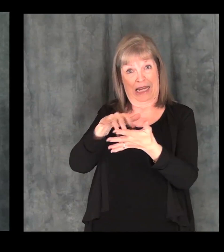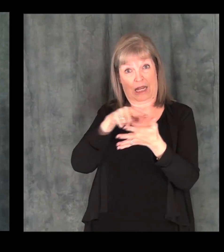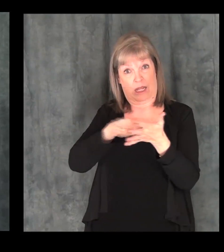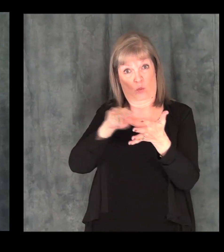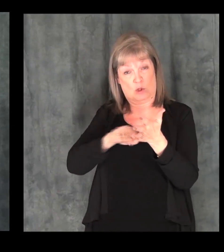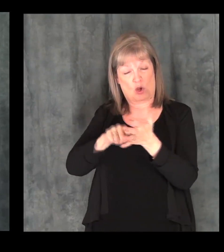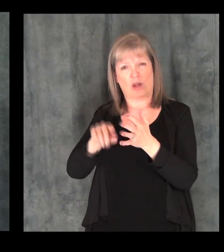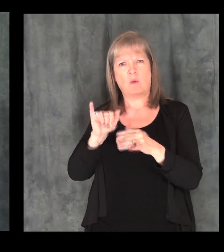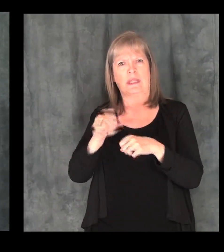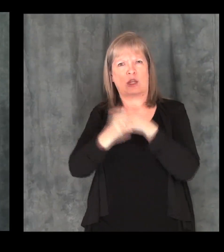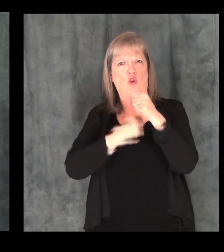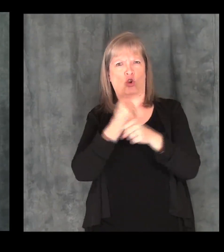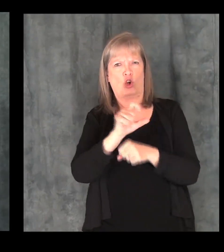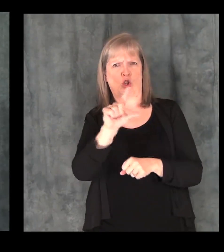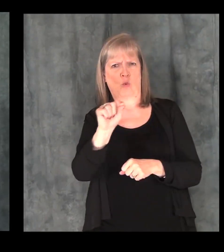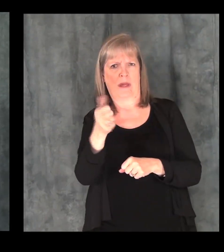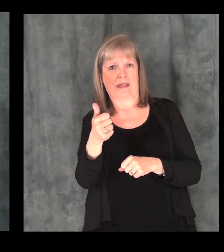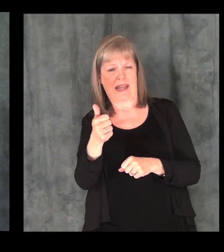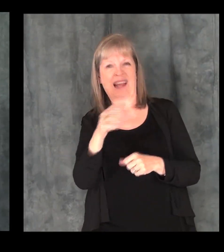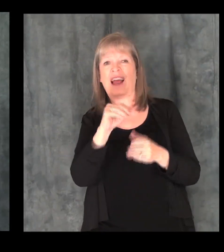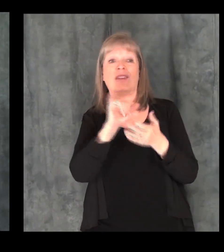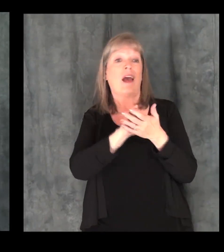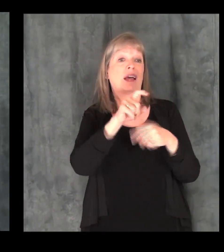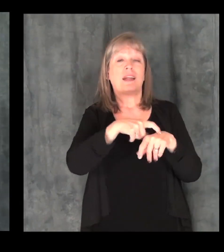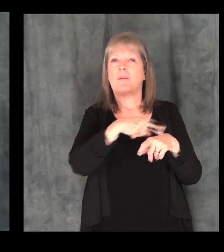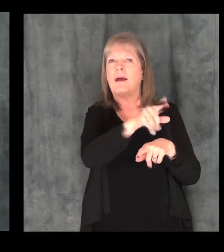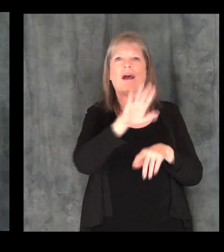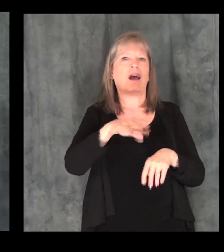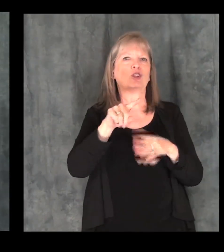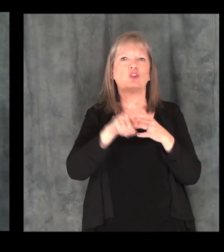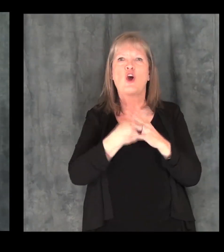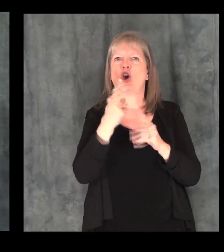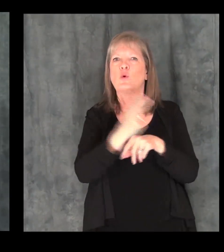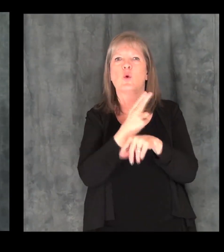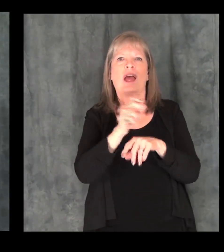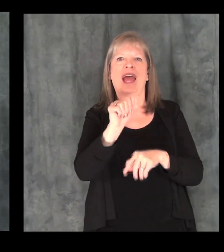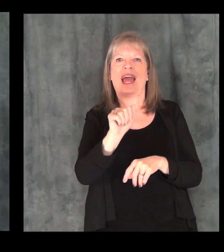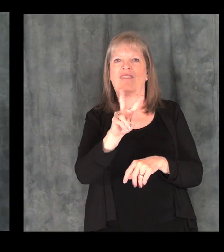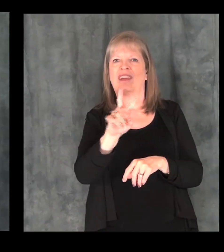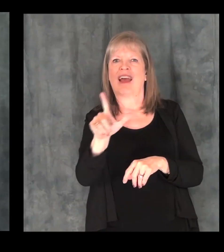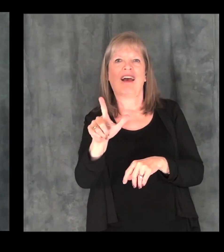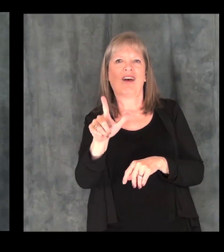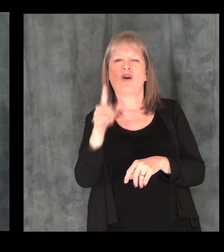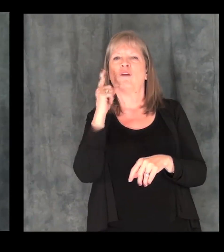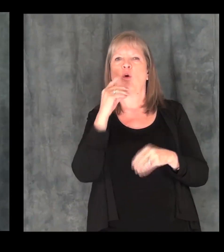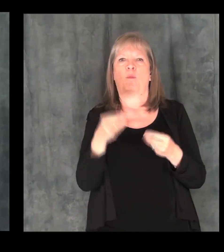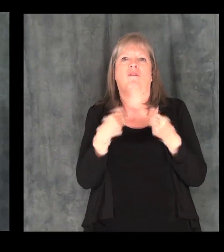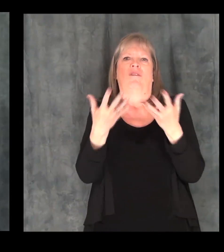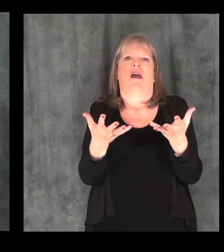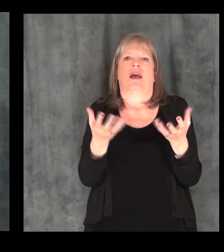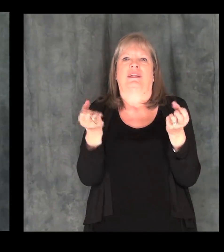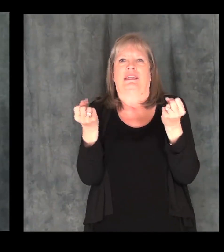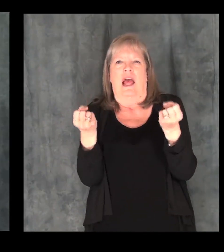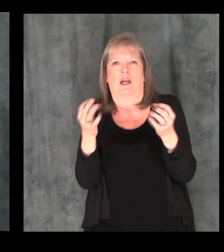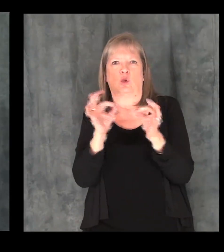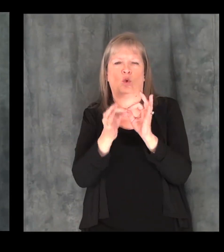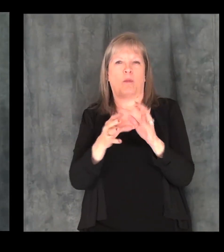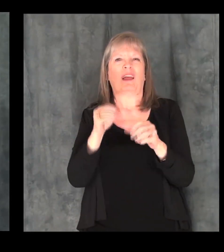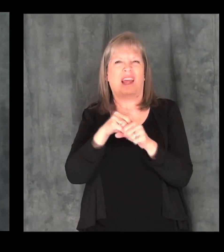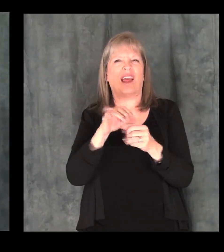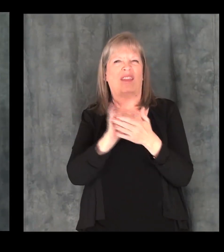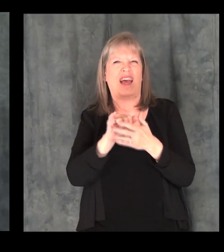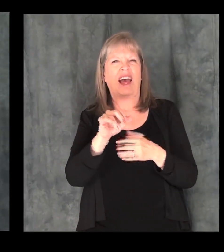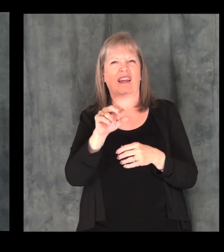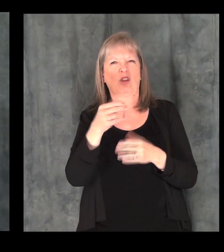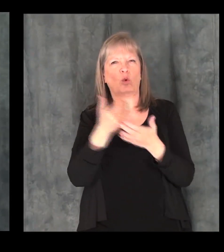so at the time the AVL system wasn't being used yet to provide sign language interpreting in New South Wales courts, and also there's all